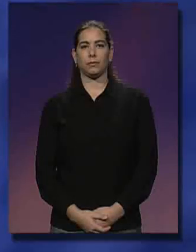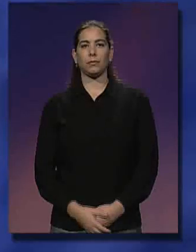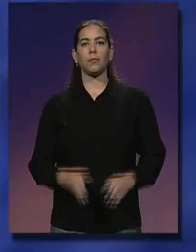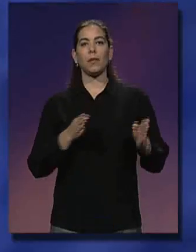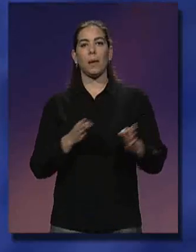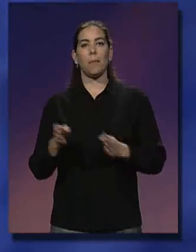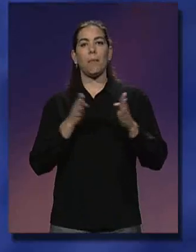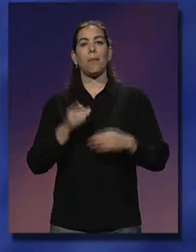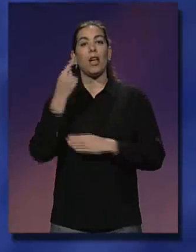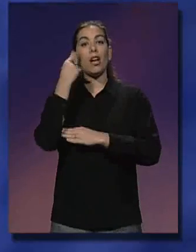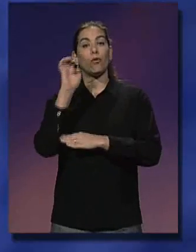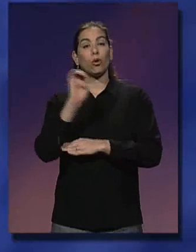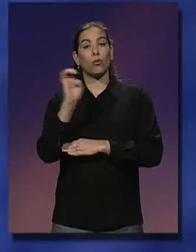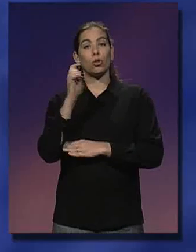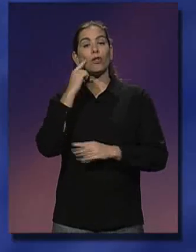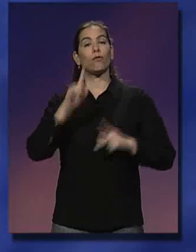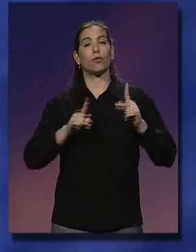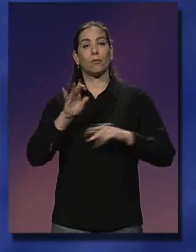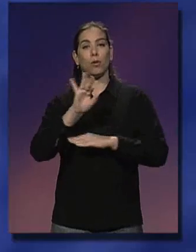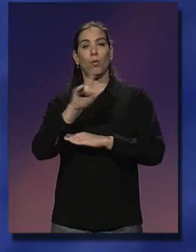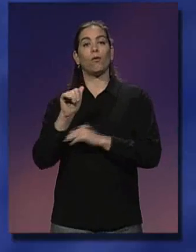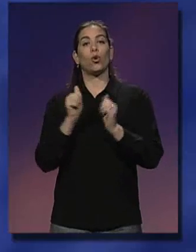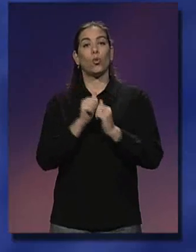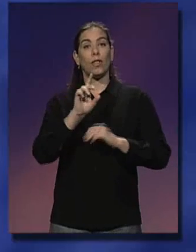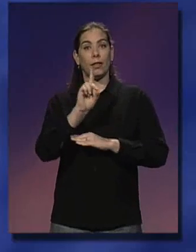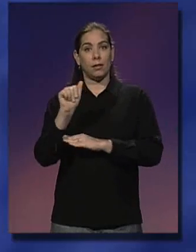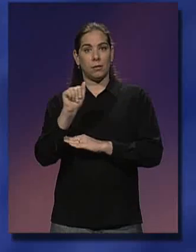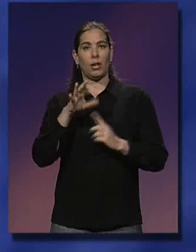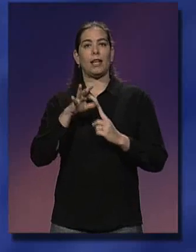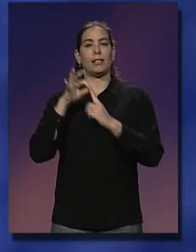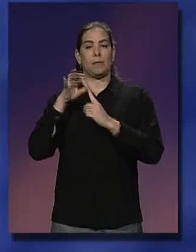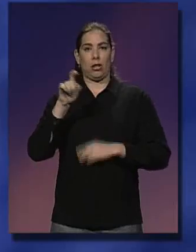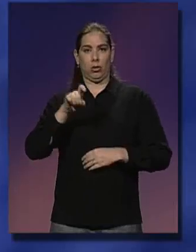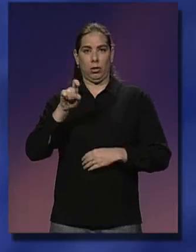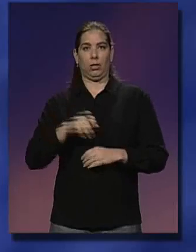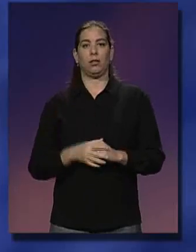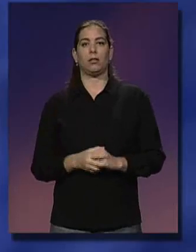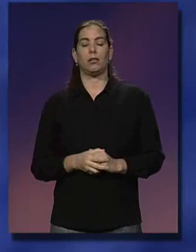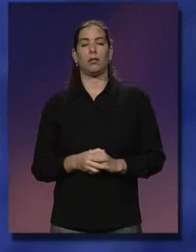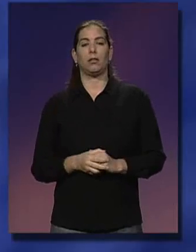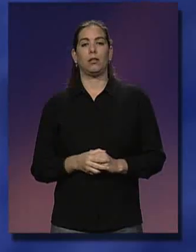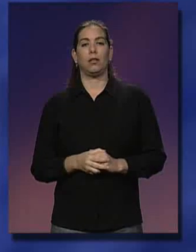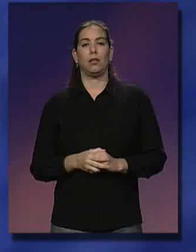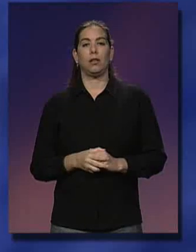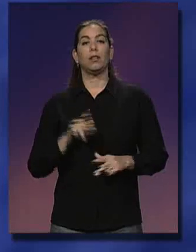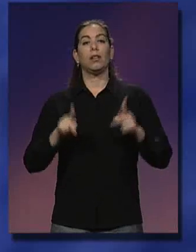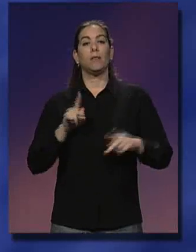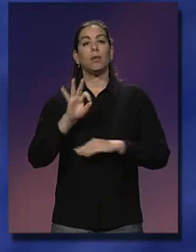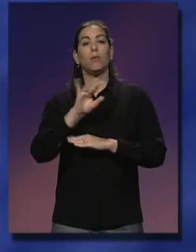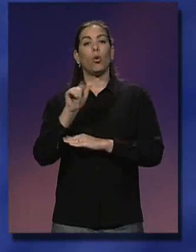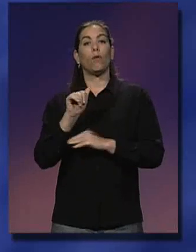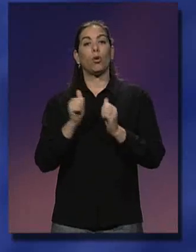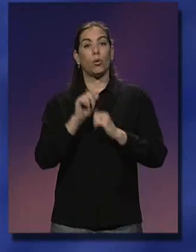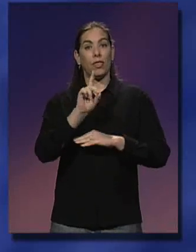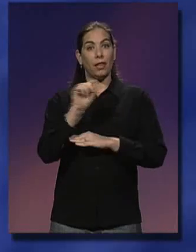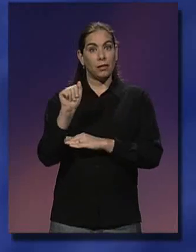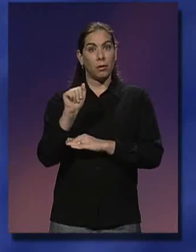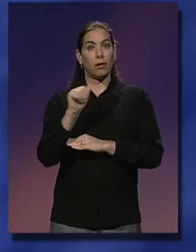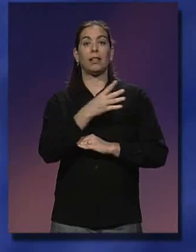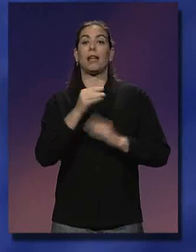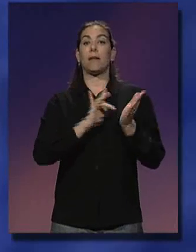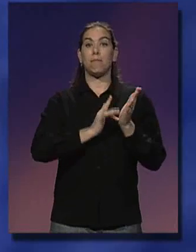Planning for Emergencies for Floridians with Disabilities and Special Health Care Needs. Floridians with disabilities and special